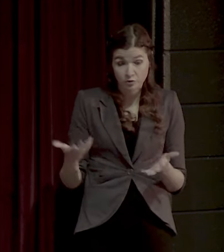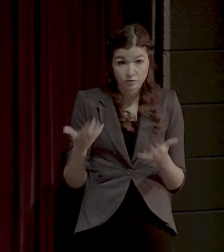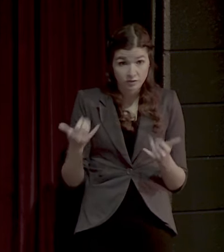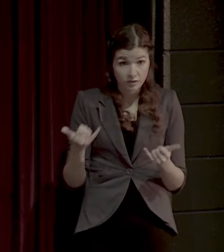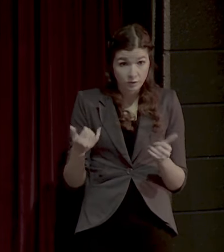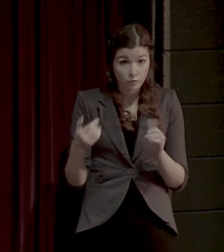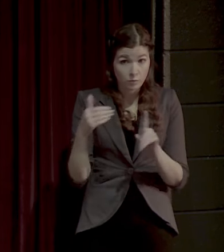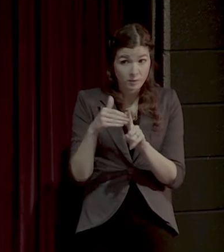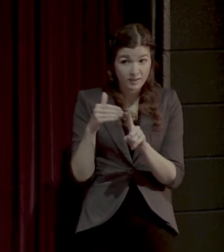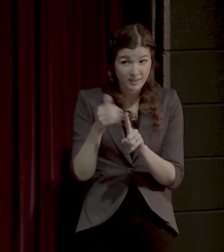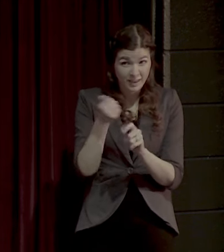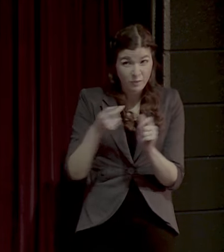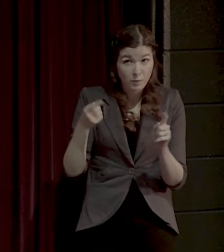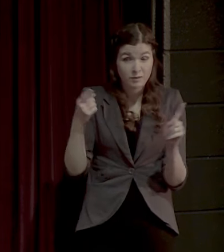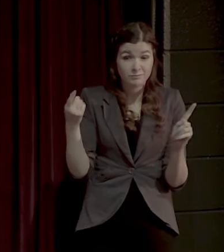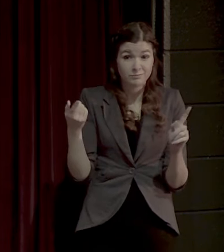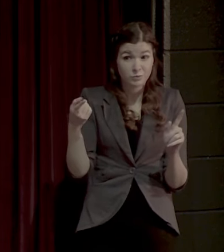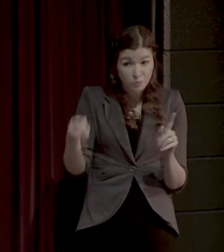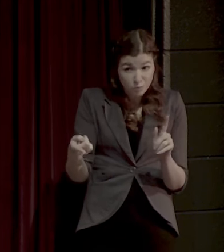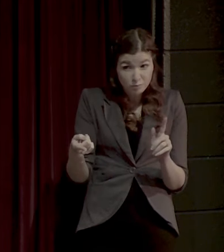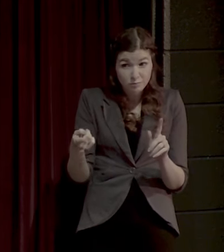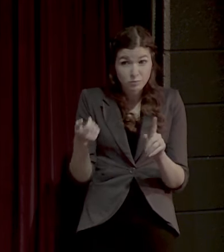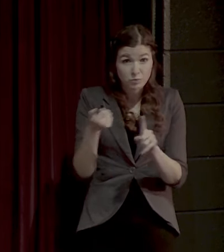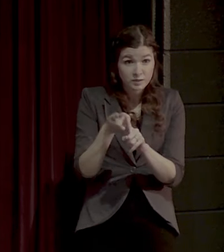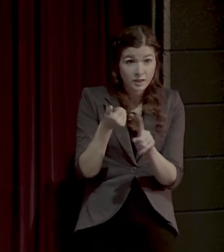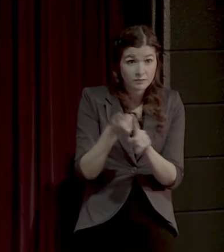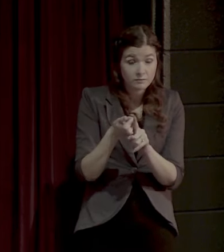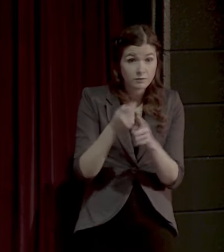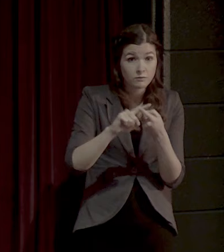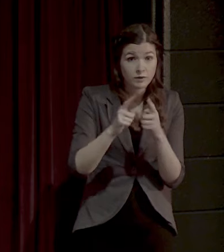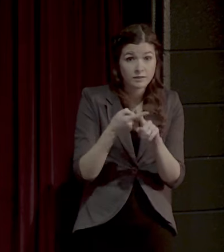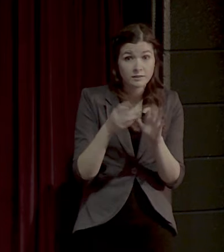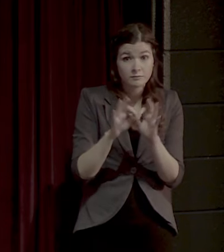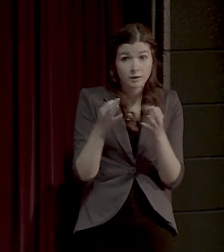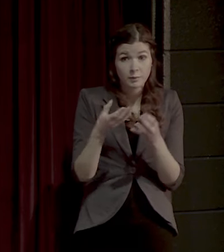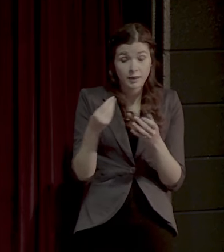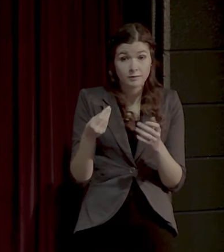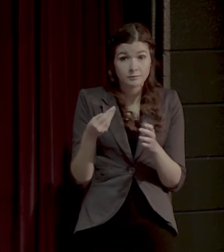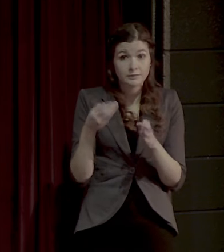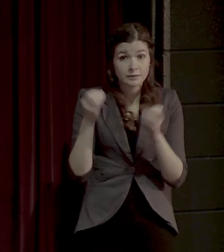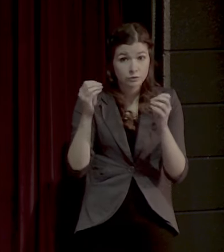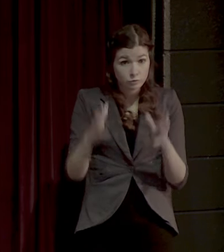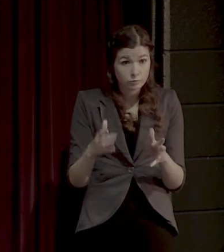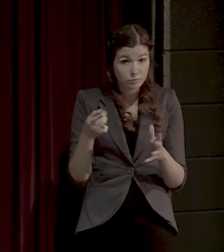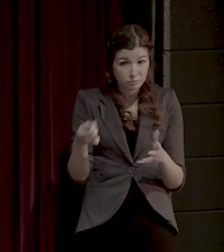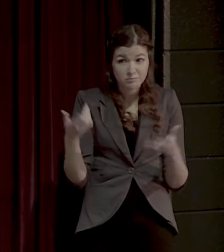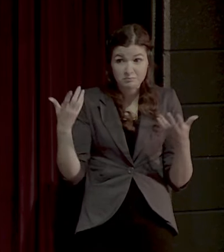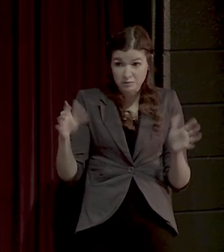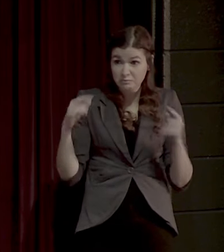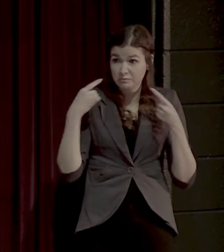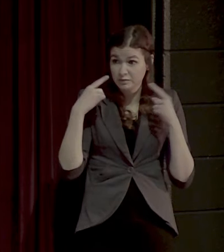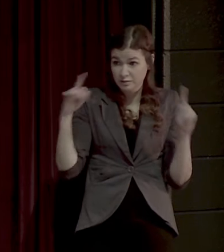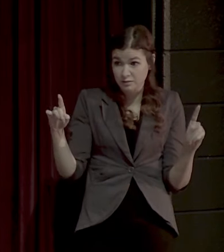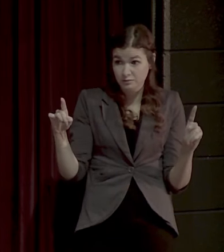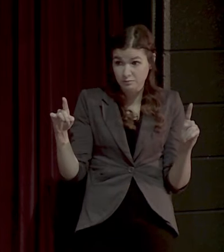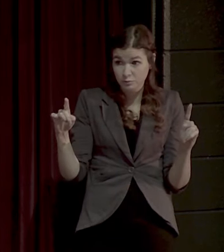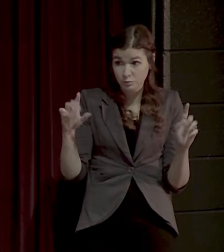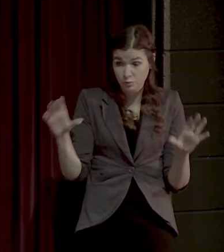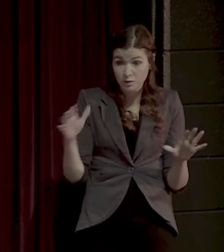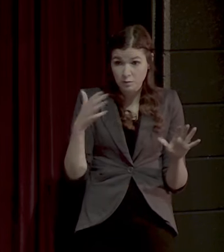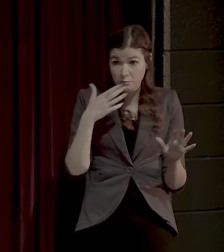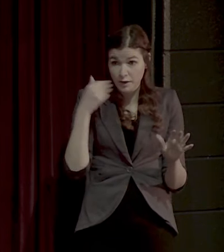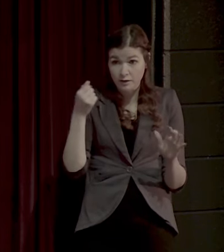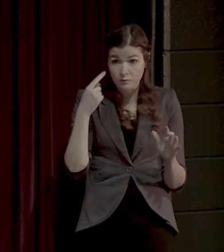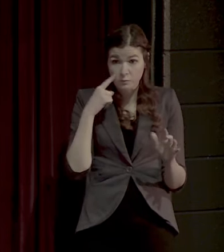reminds everyone, you, your friends, family, and certainly your professors, that you succeeded in making the most out of